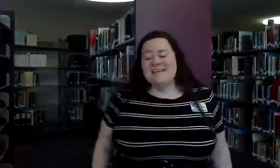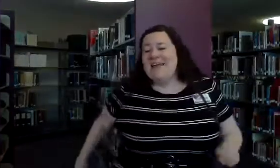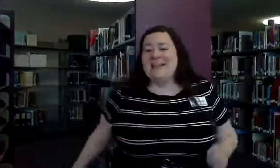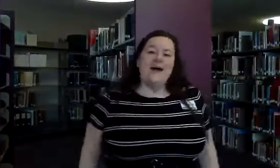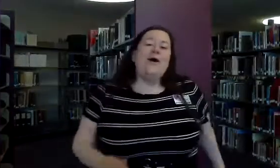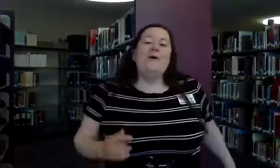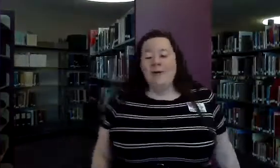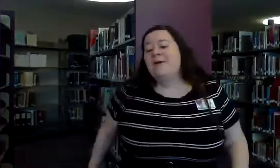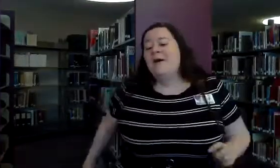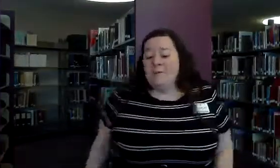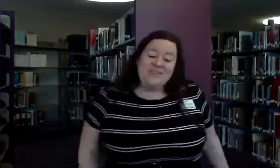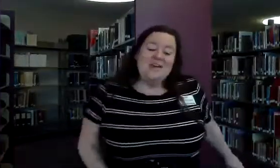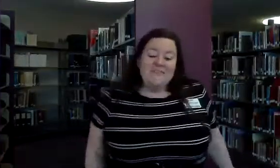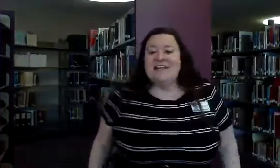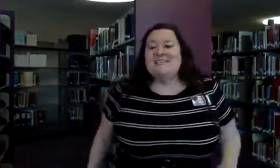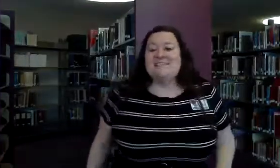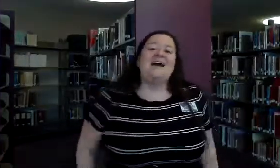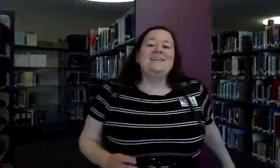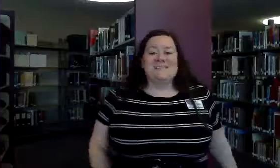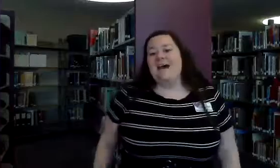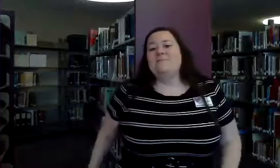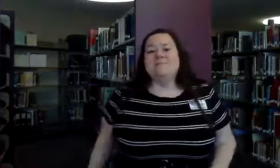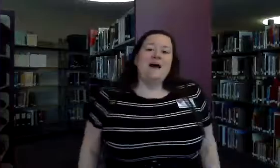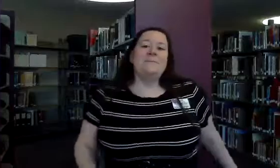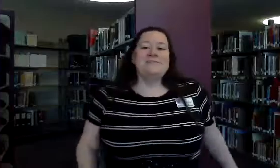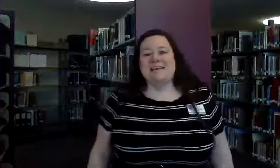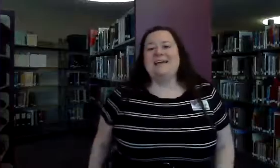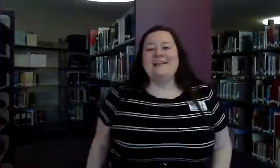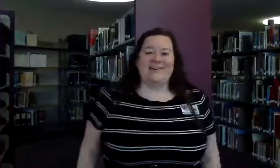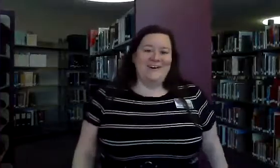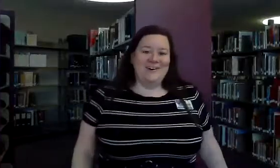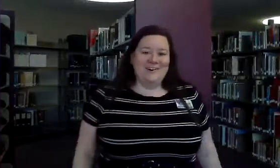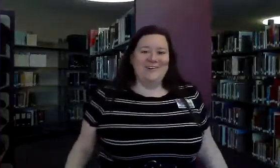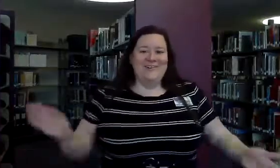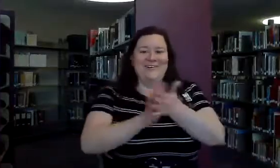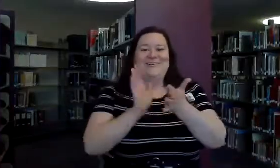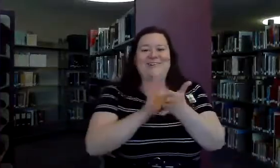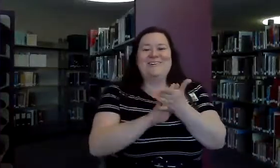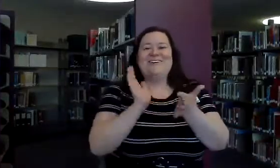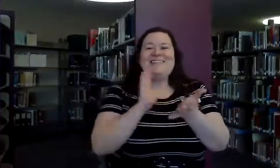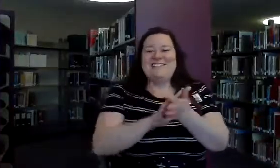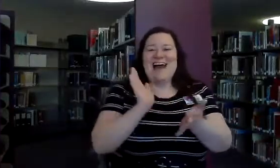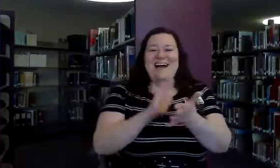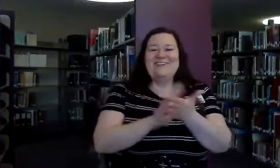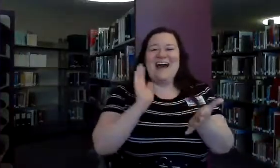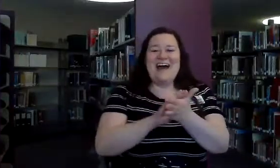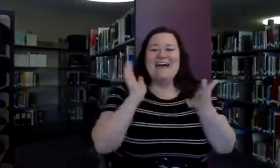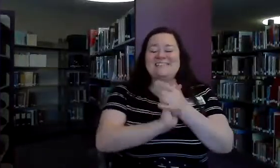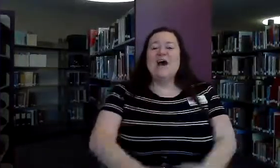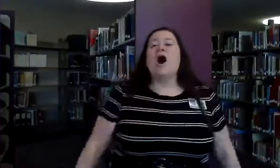sing hello. With our friends at Toddler Time, we stomp and sing hello. Good job, guys.